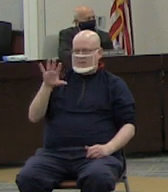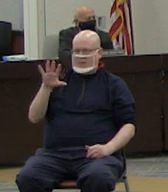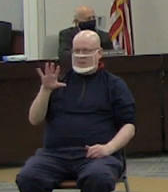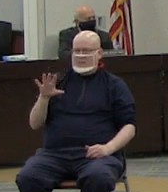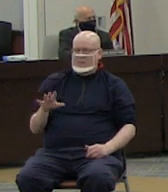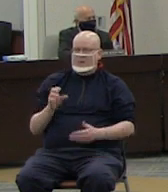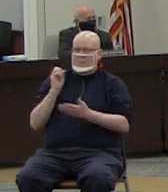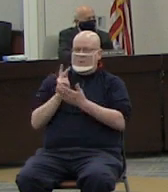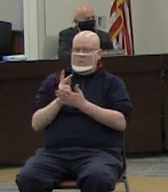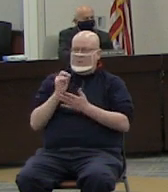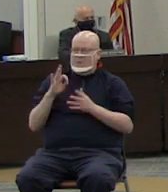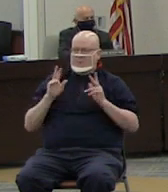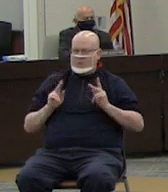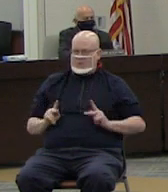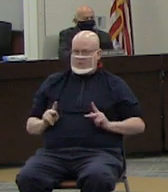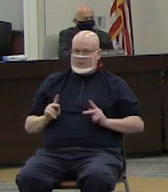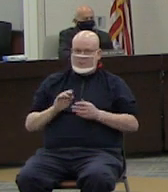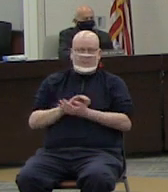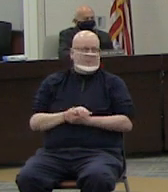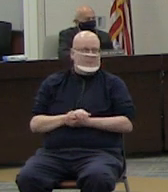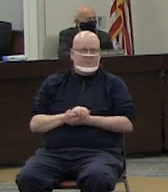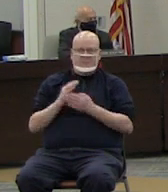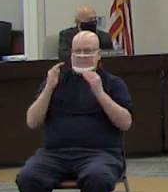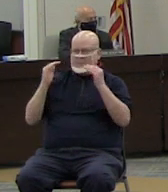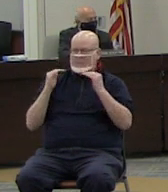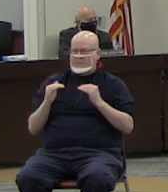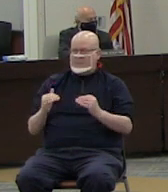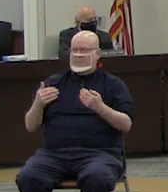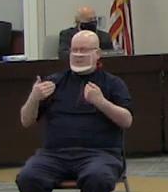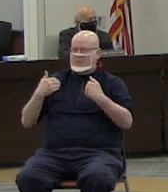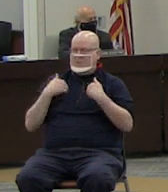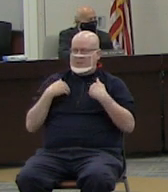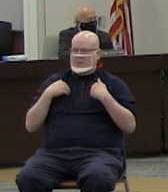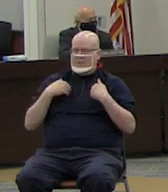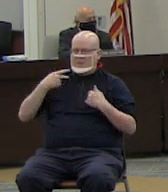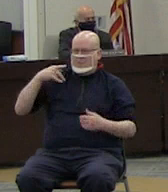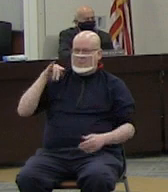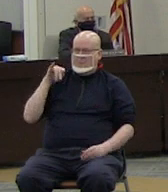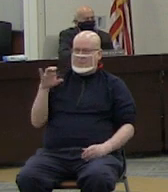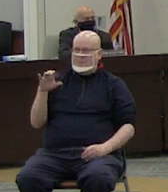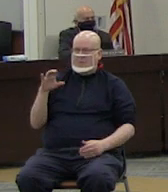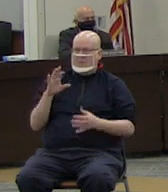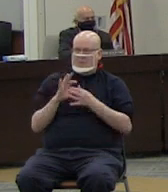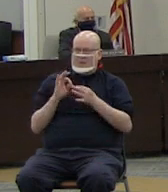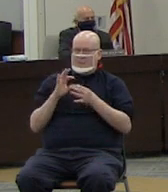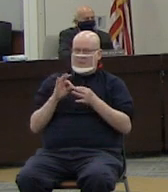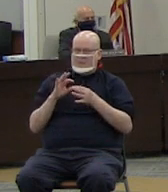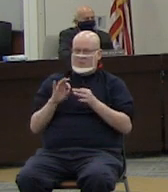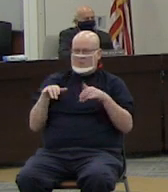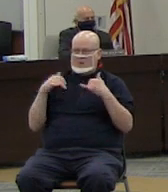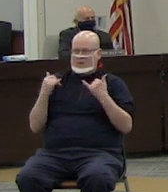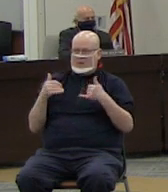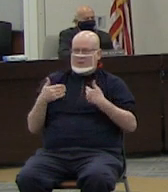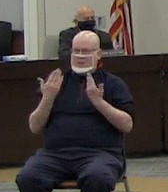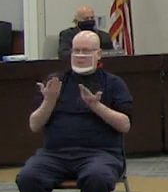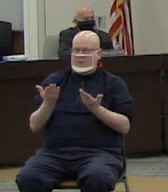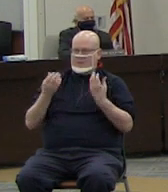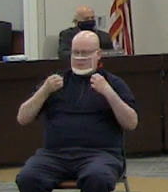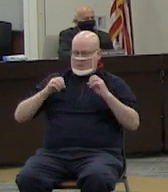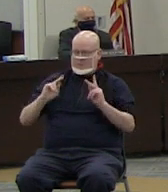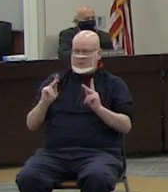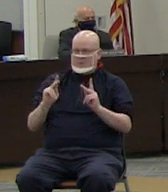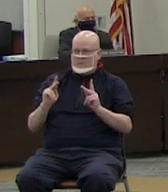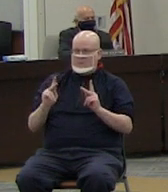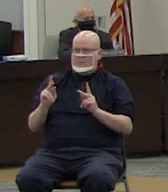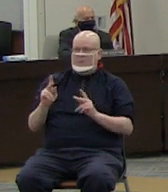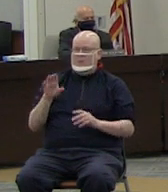personnel items. Next, we have public comments. At this time, we provide an opportunity for